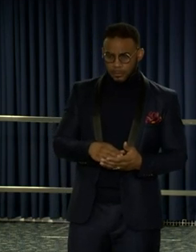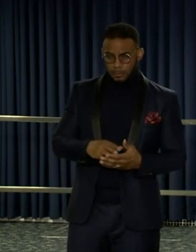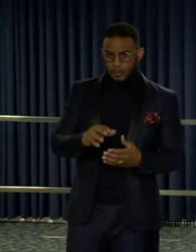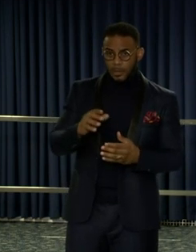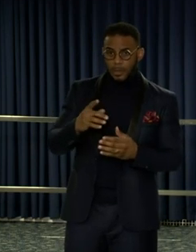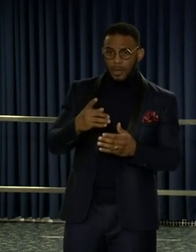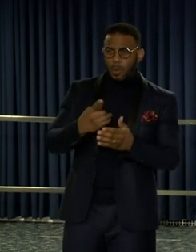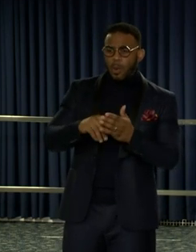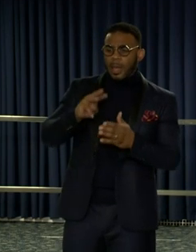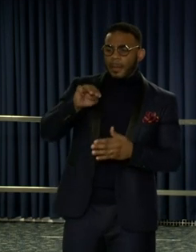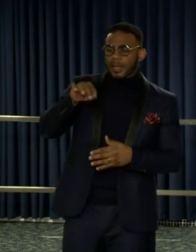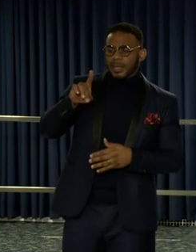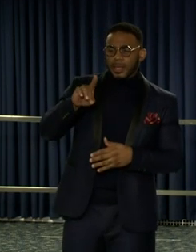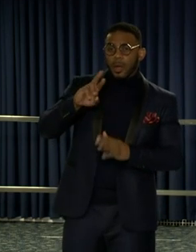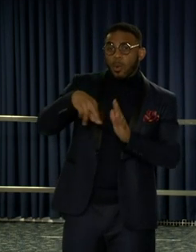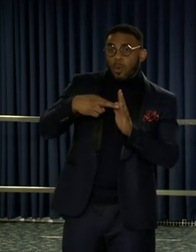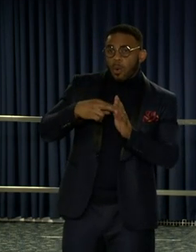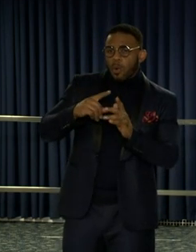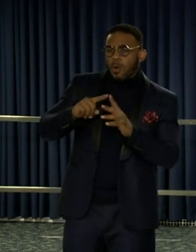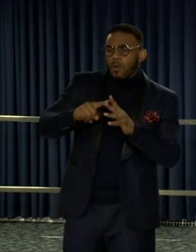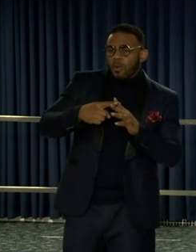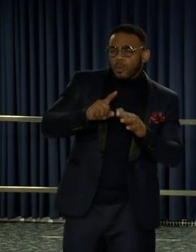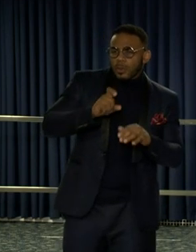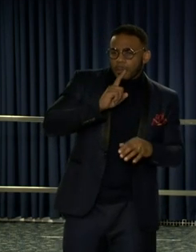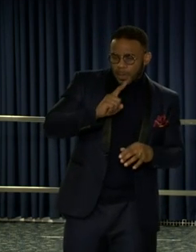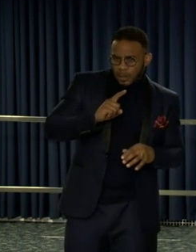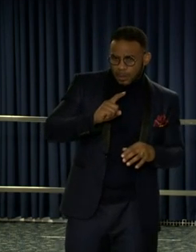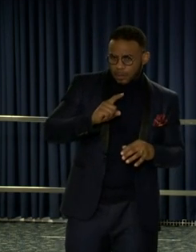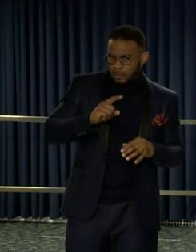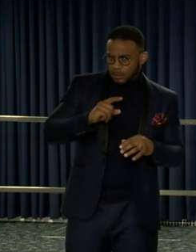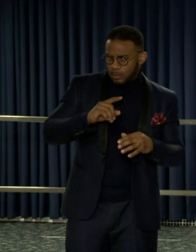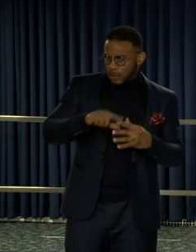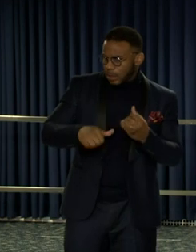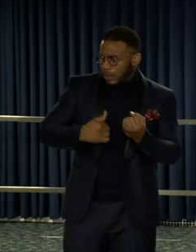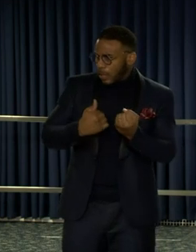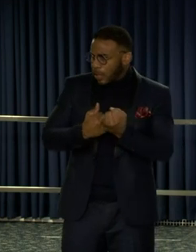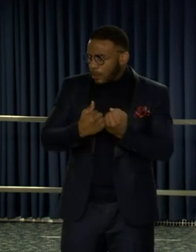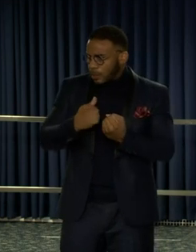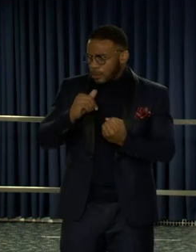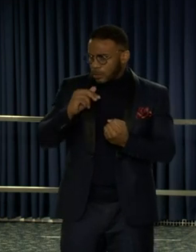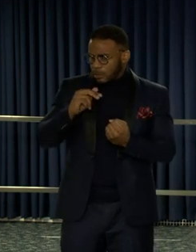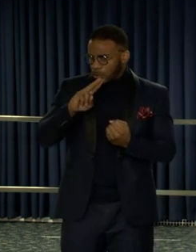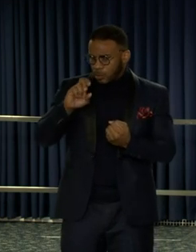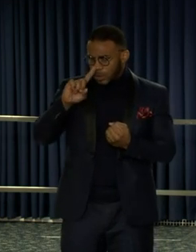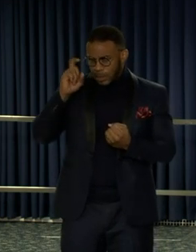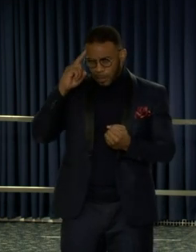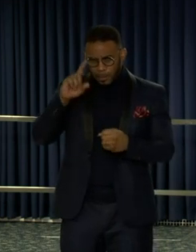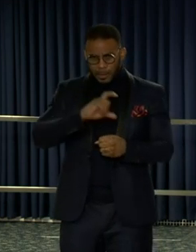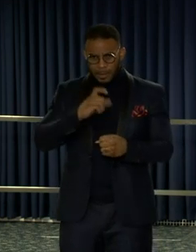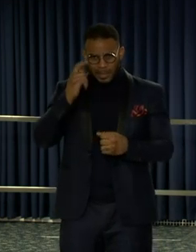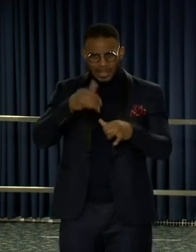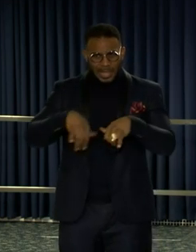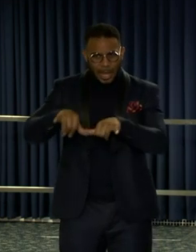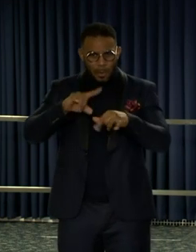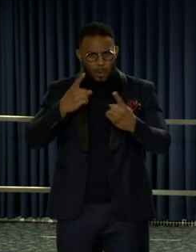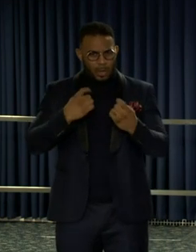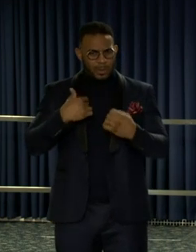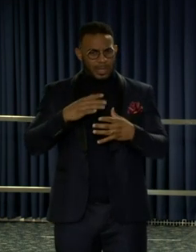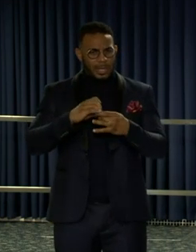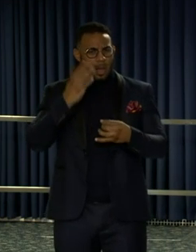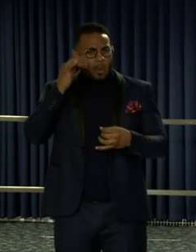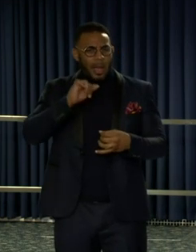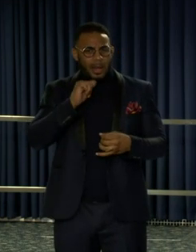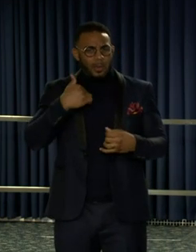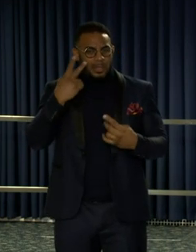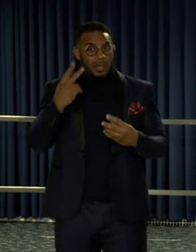Like, what was MPD's role originally supposed to be in policing the situation at the Capitol, because the common question we've been getting is, why